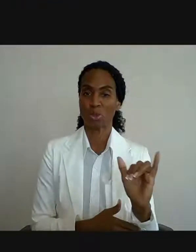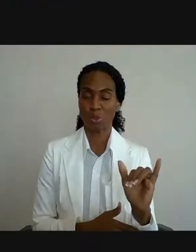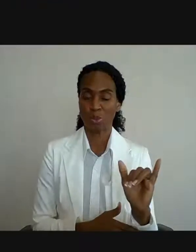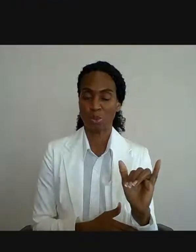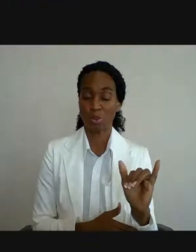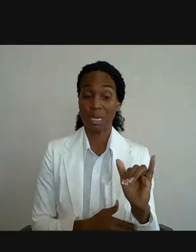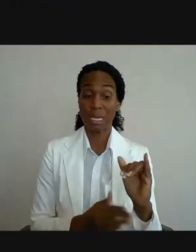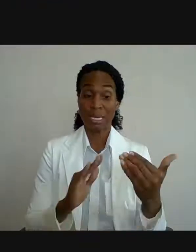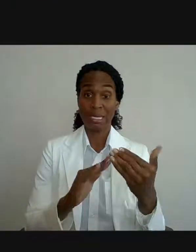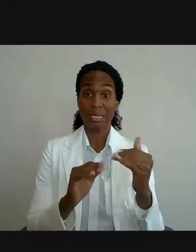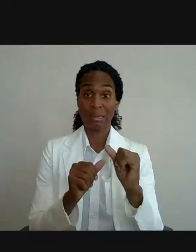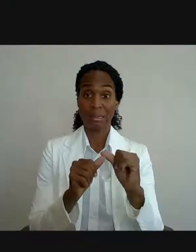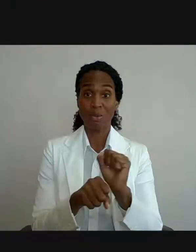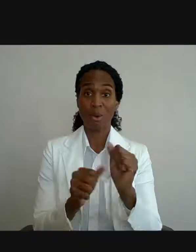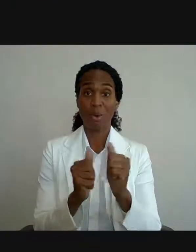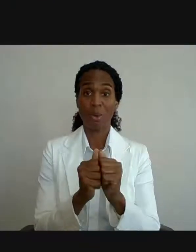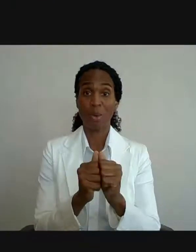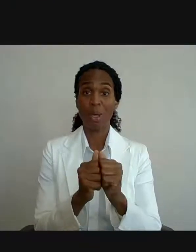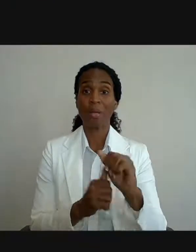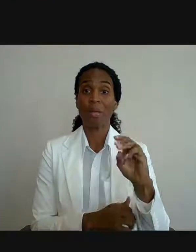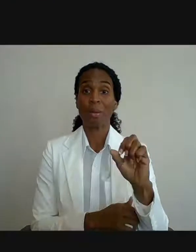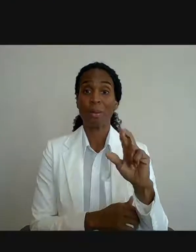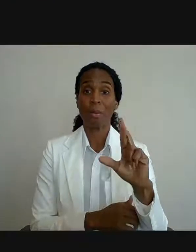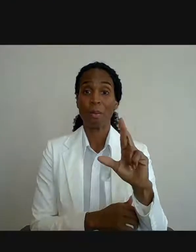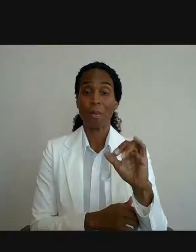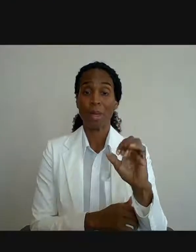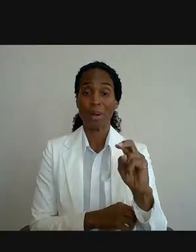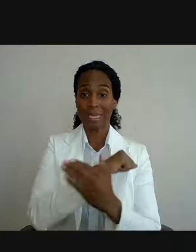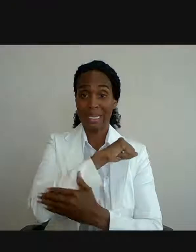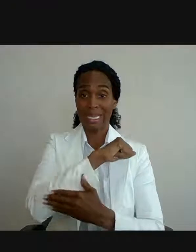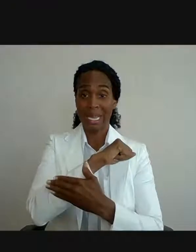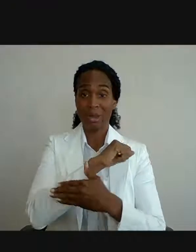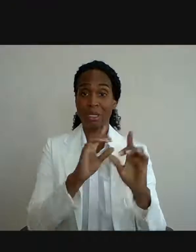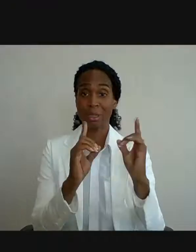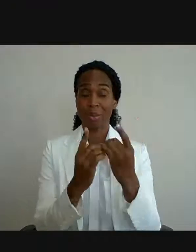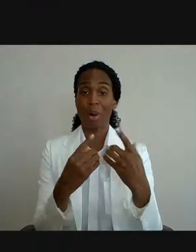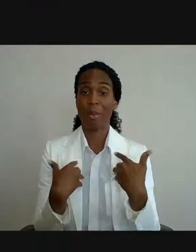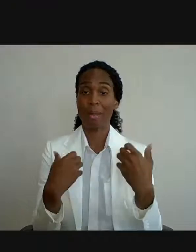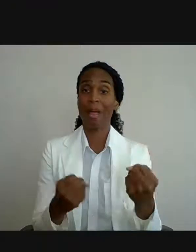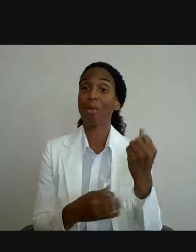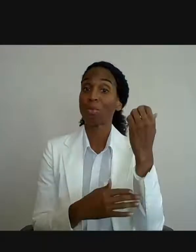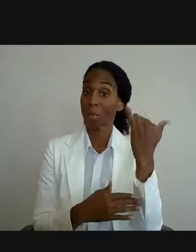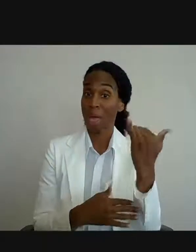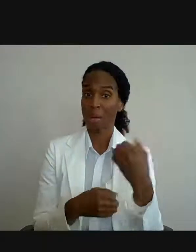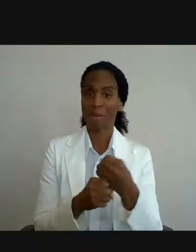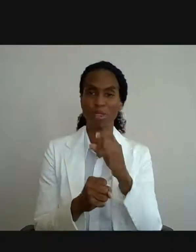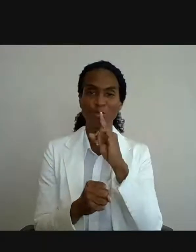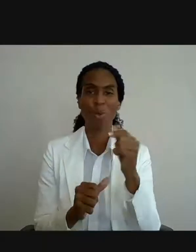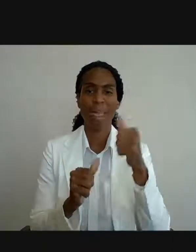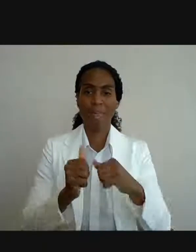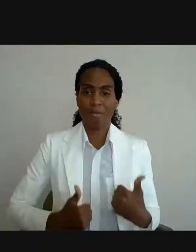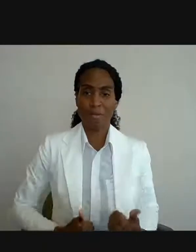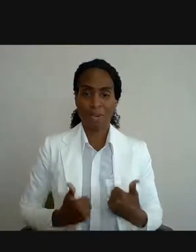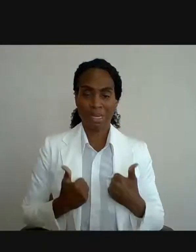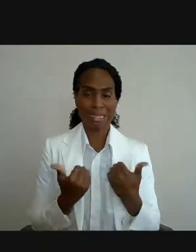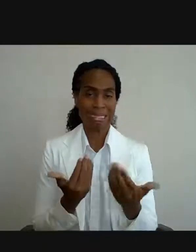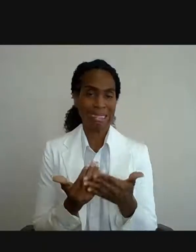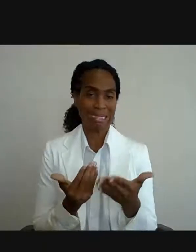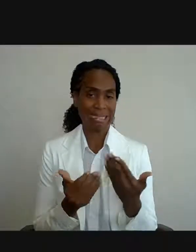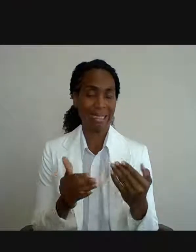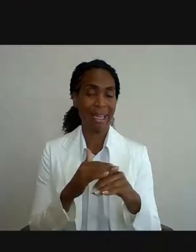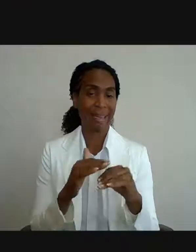working with the Marion County Department of Public Health to ensure that every resident can easily